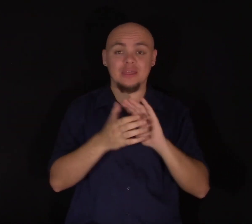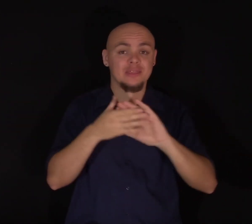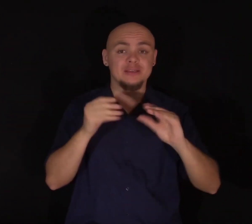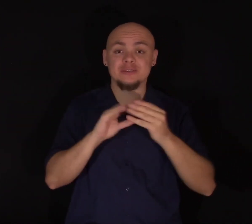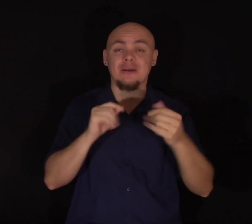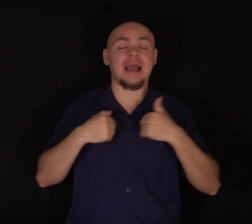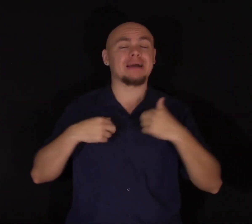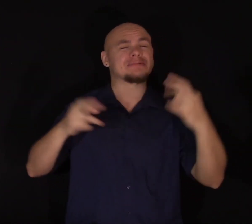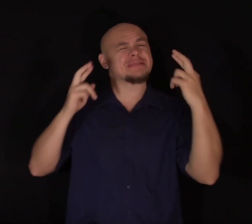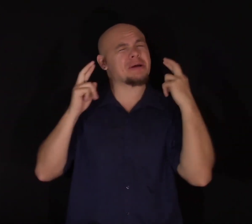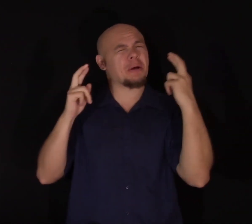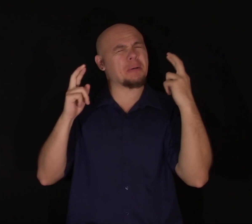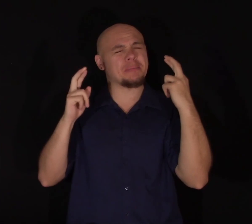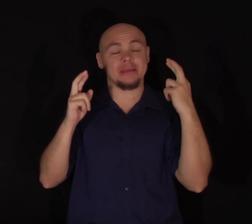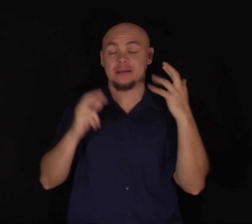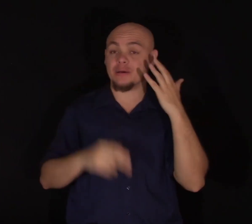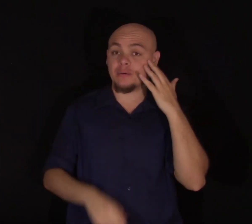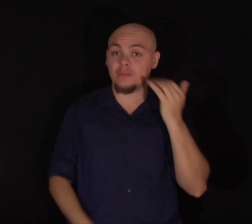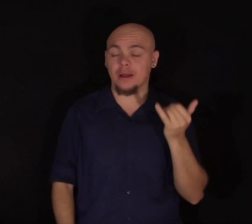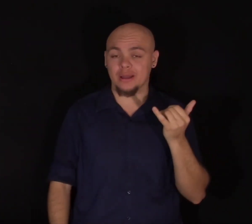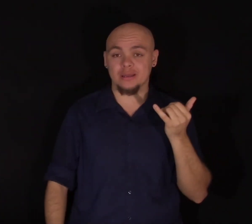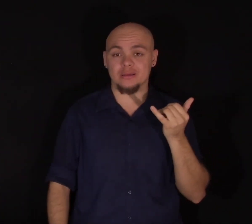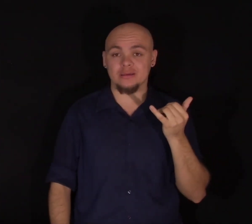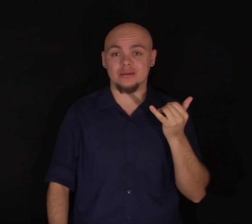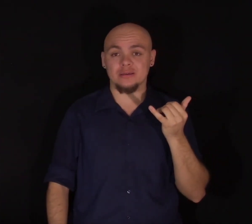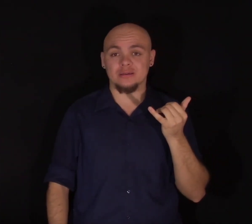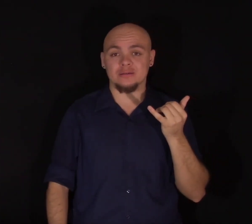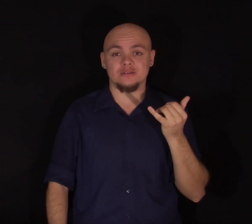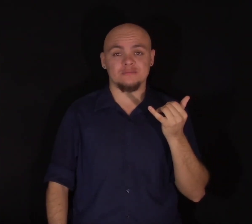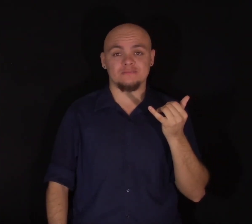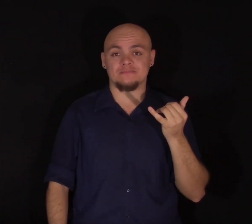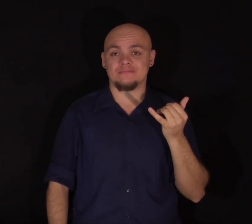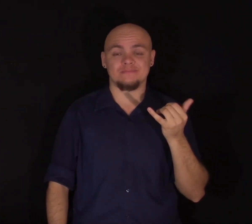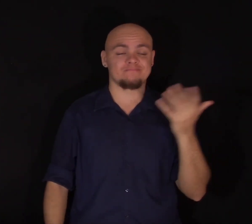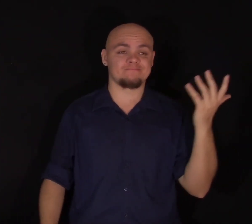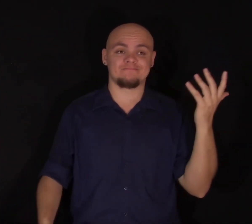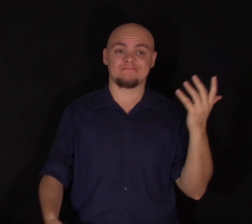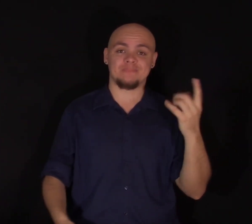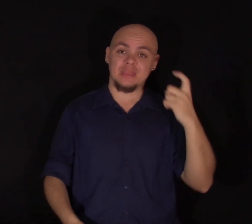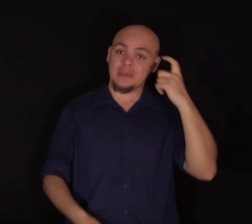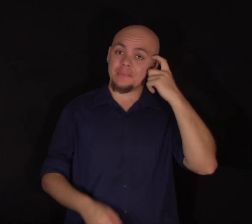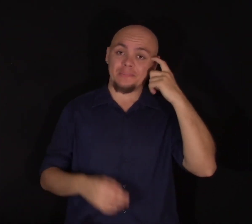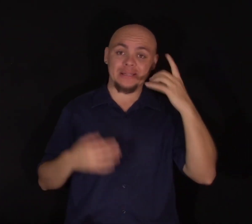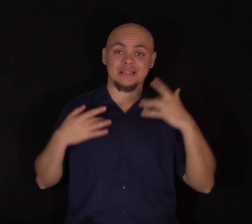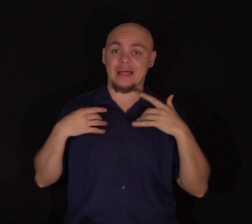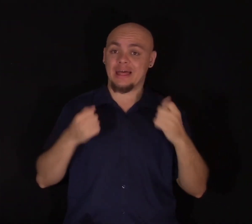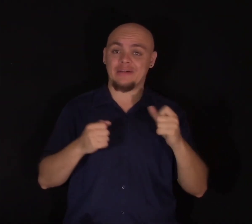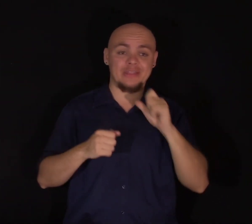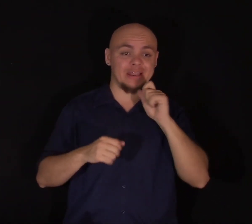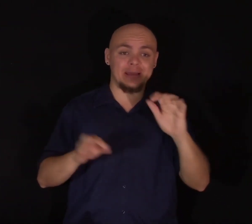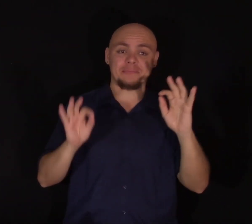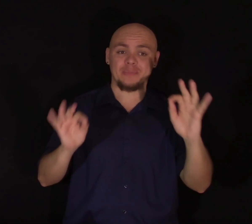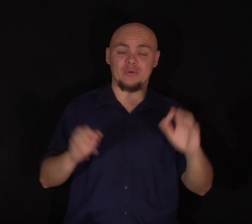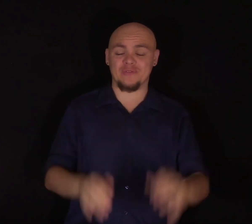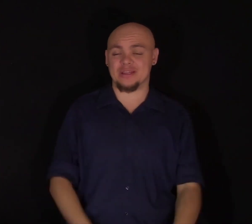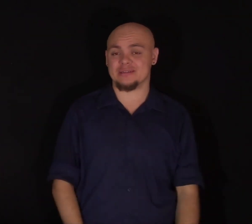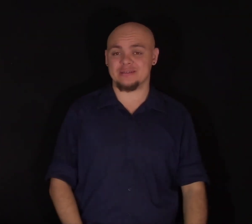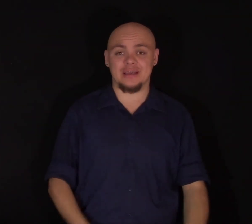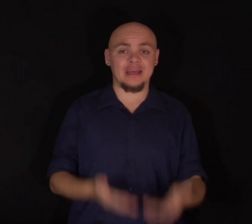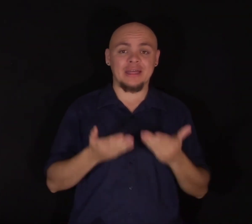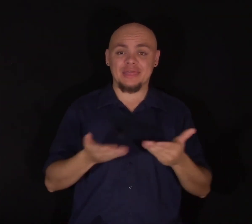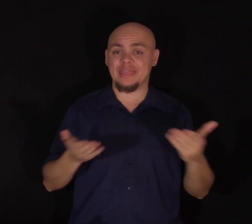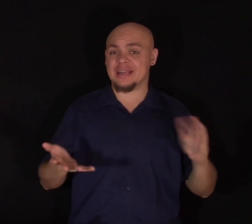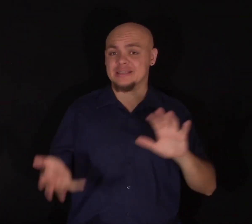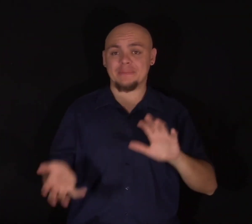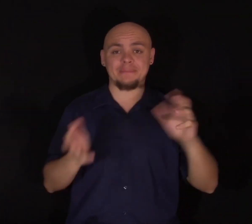hoped, because there aren't any bows and things are messy. But still,